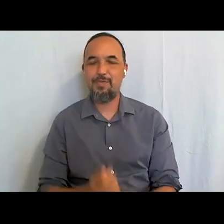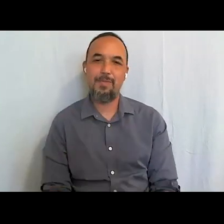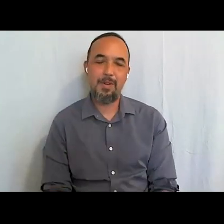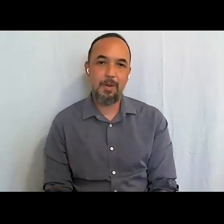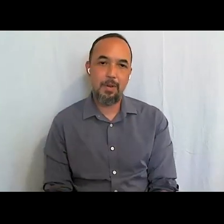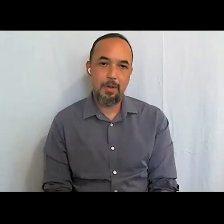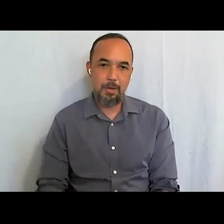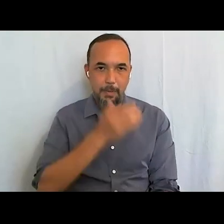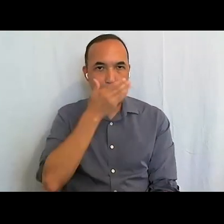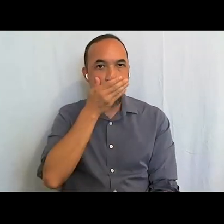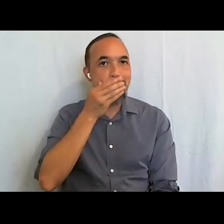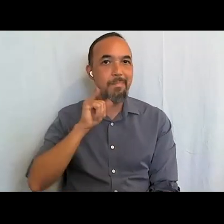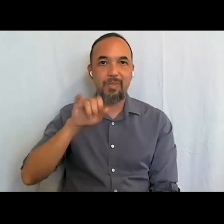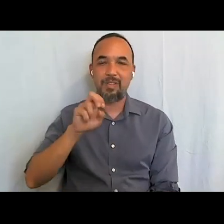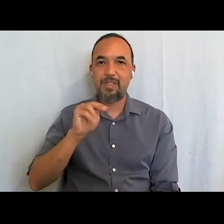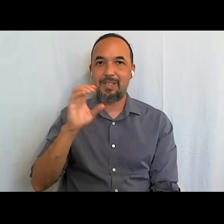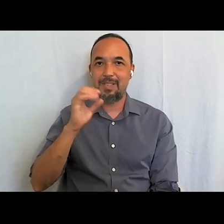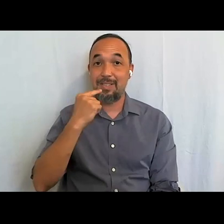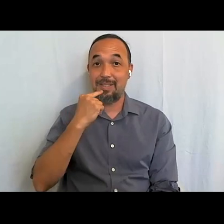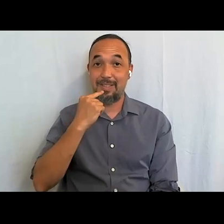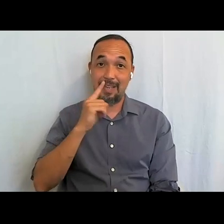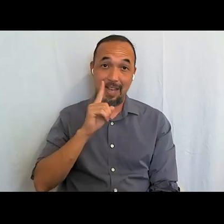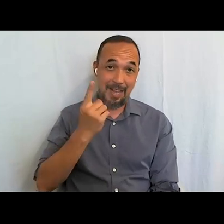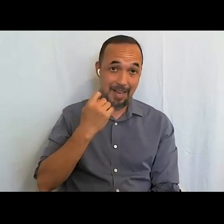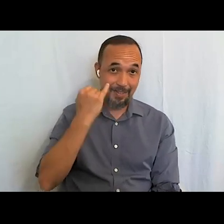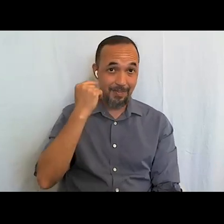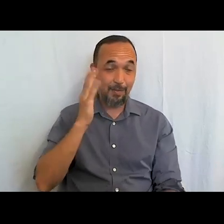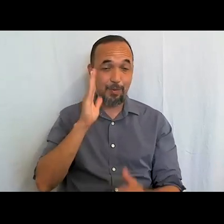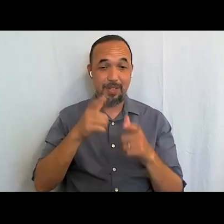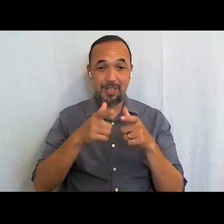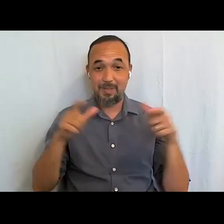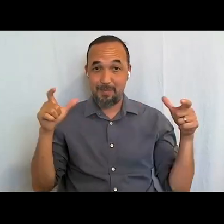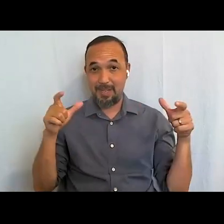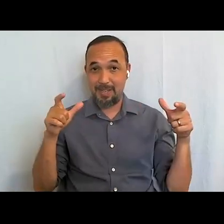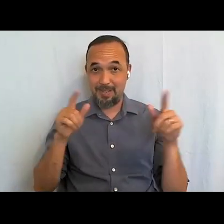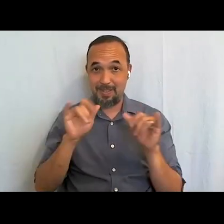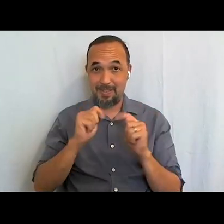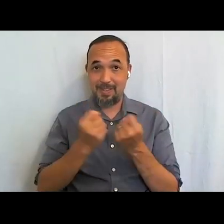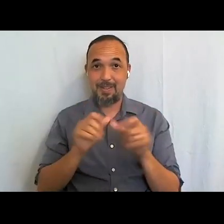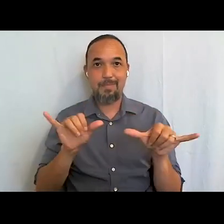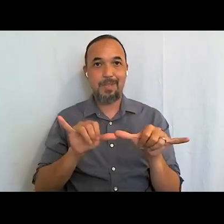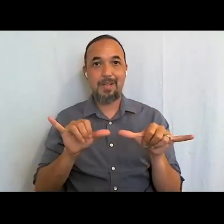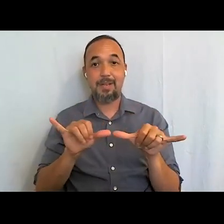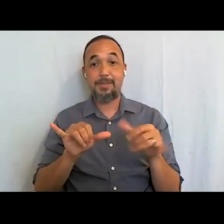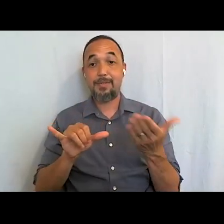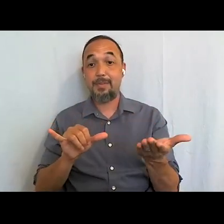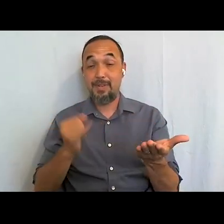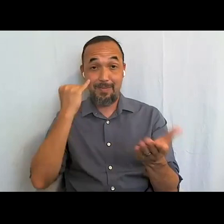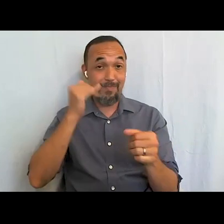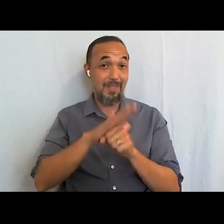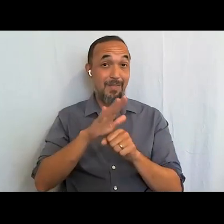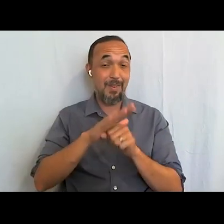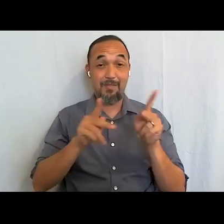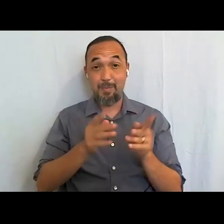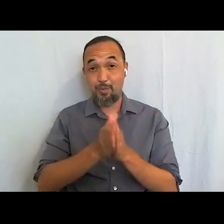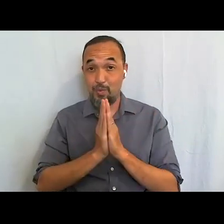Gen C asked if we're going to expand team size. Listen, hit that survey up. If there's enough people that ask for it, we'll explore it.